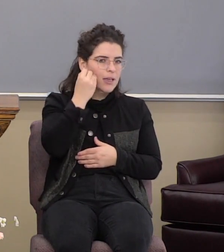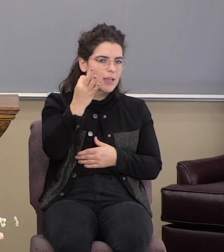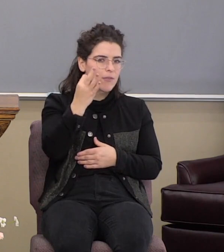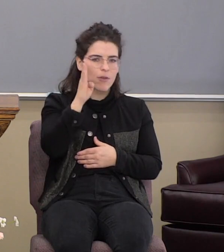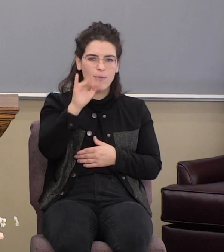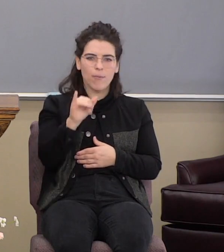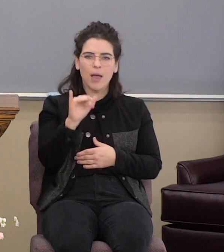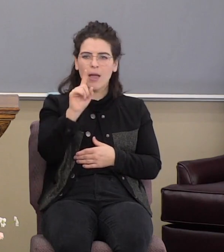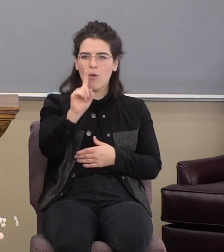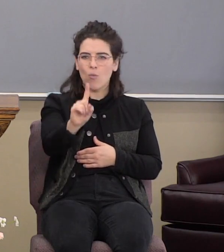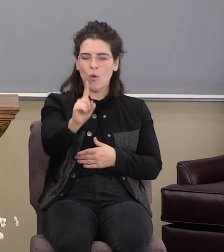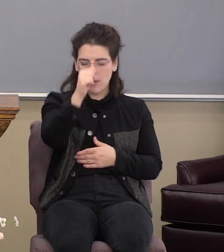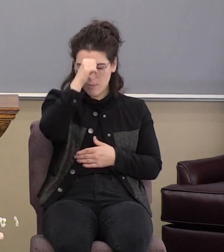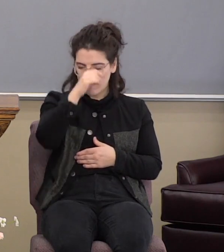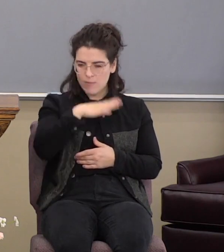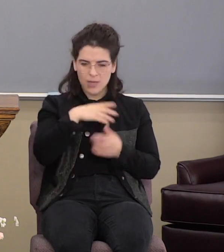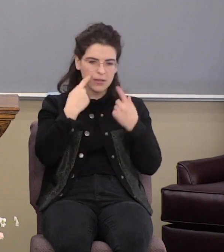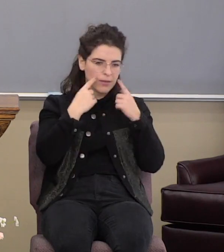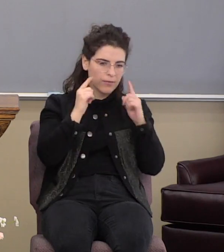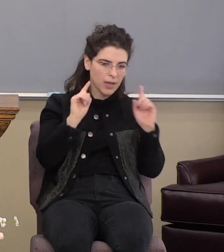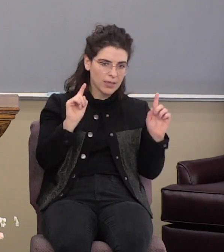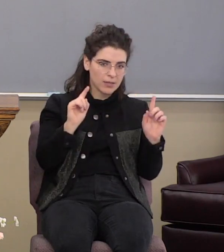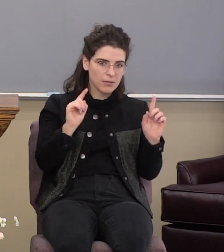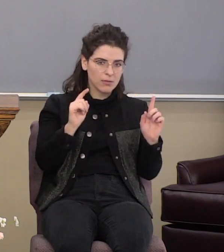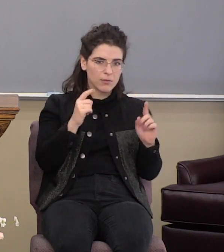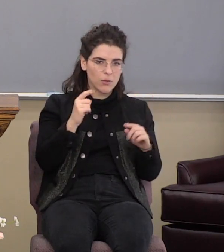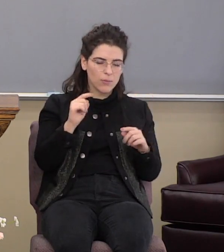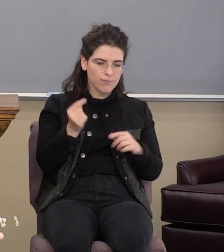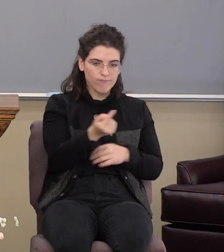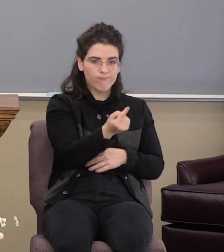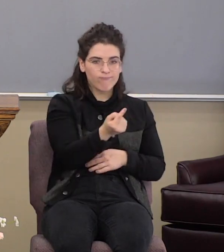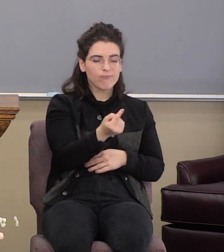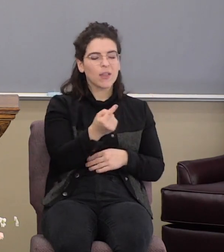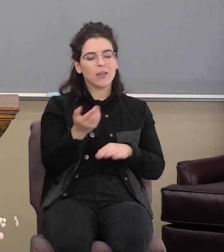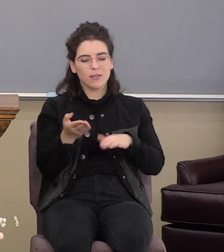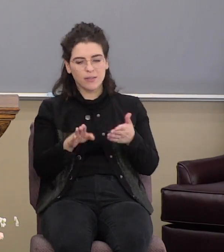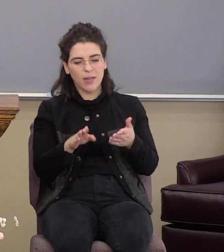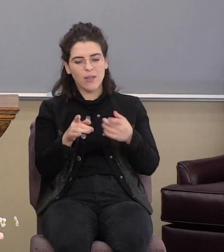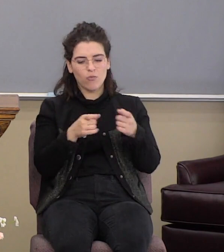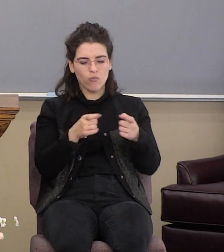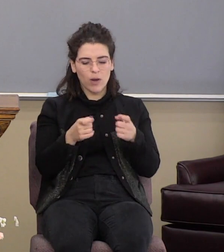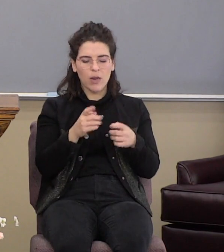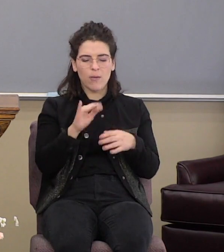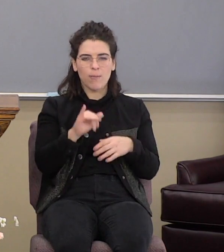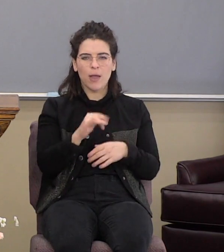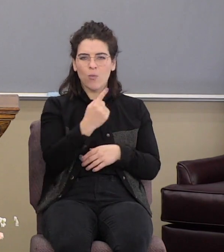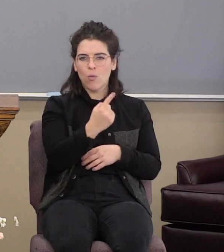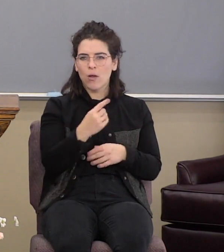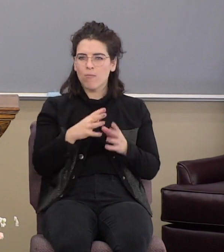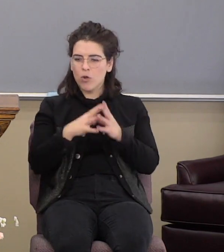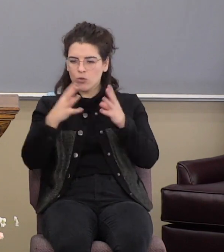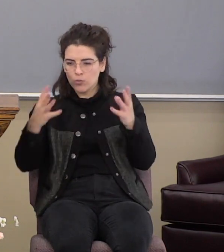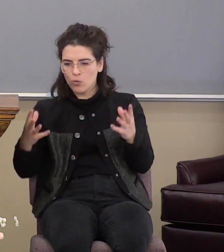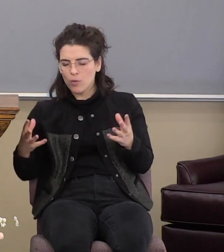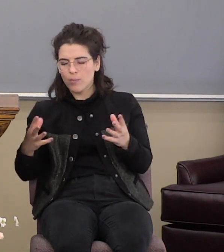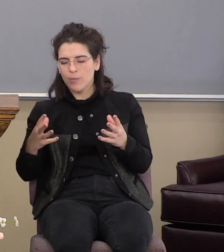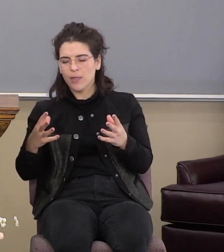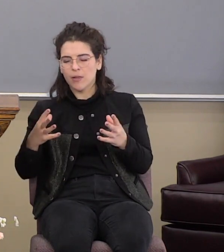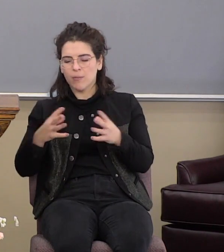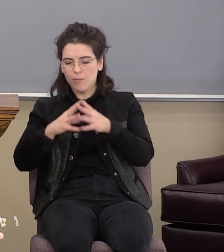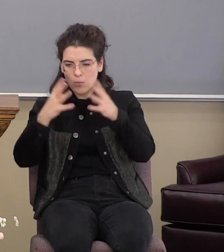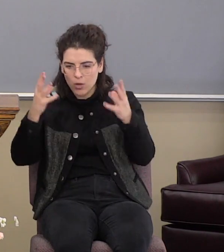reigned by one, much more they which receive the abundance of grace and of the gift of